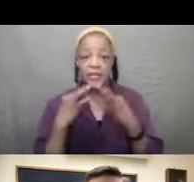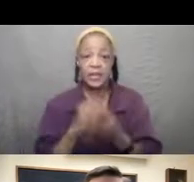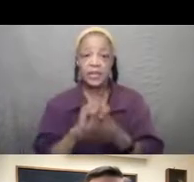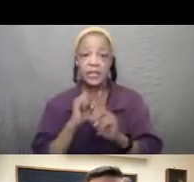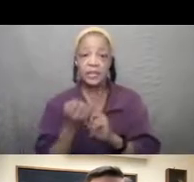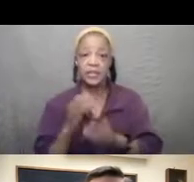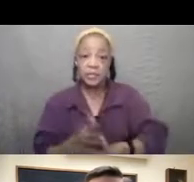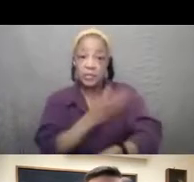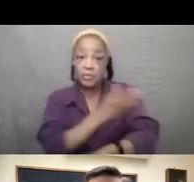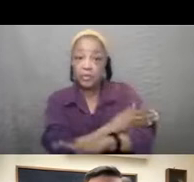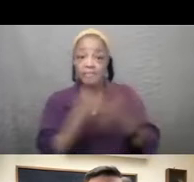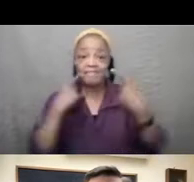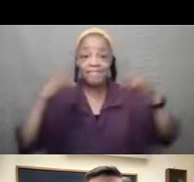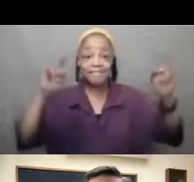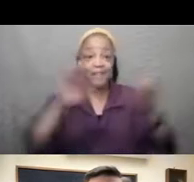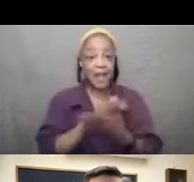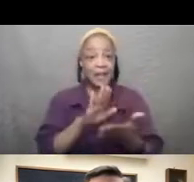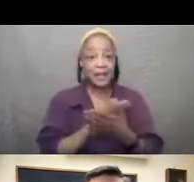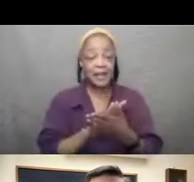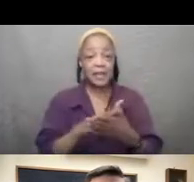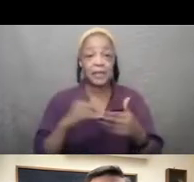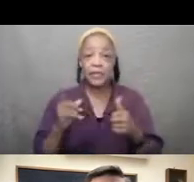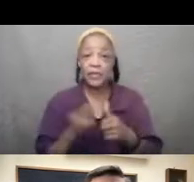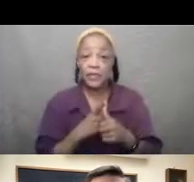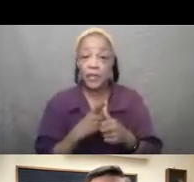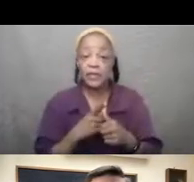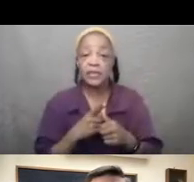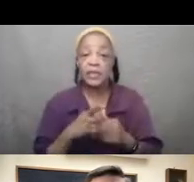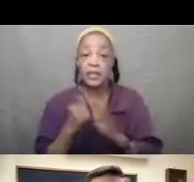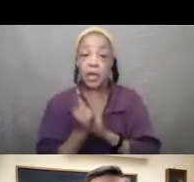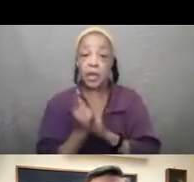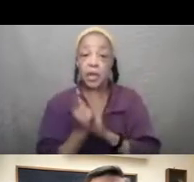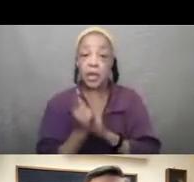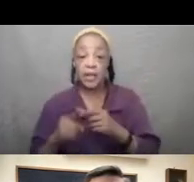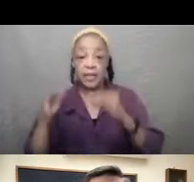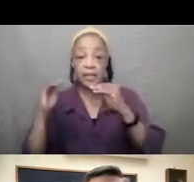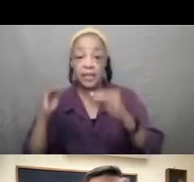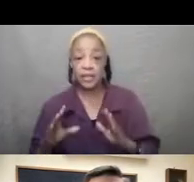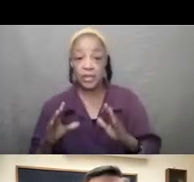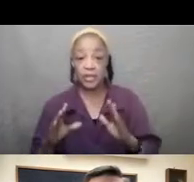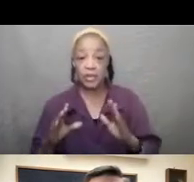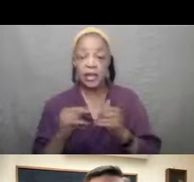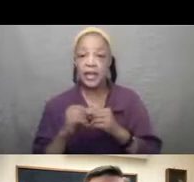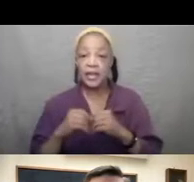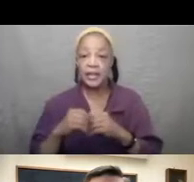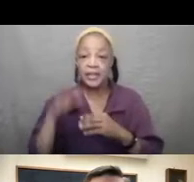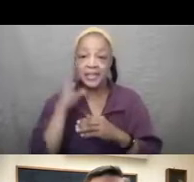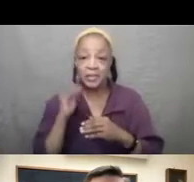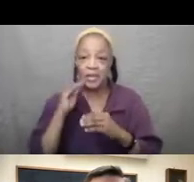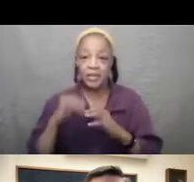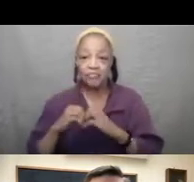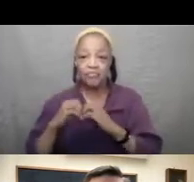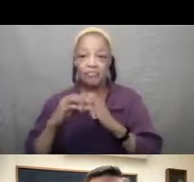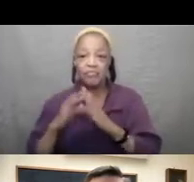did succeed academically, becoming first a lawyer, then a teacher. Of his formative experience, he would say, "I didn't understand